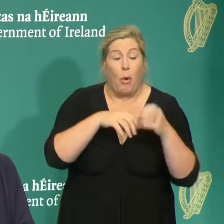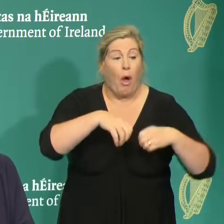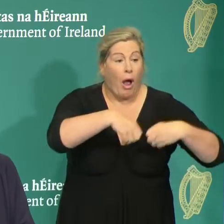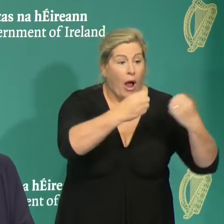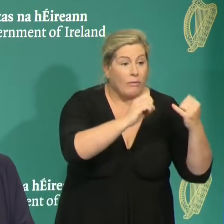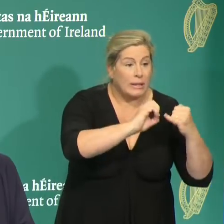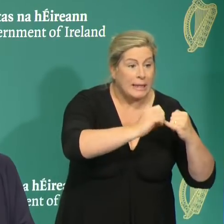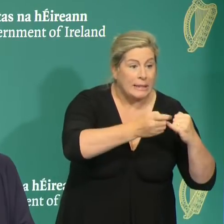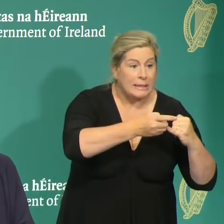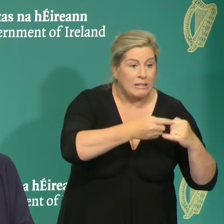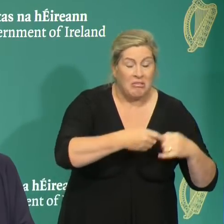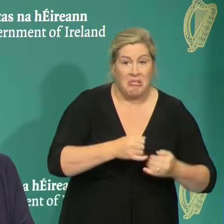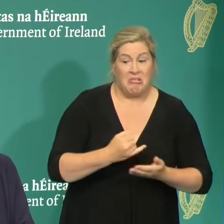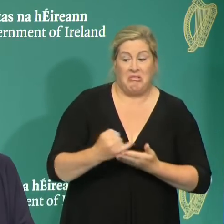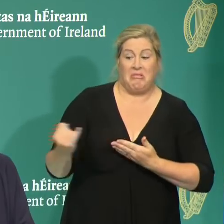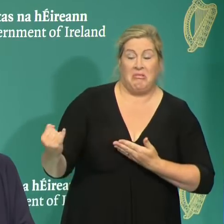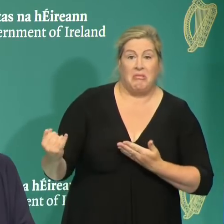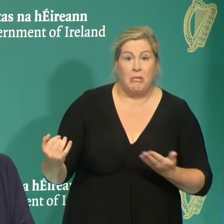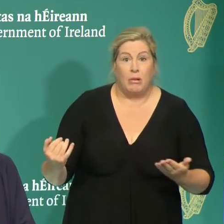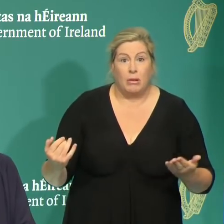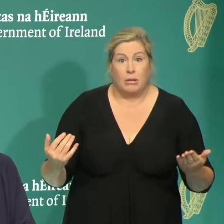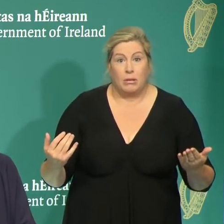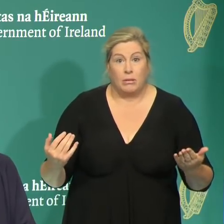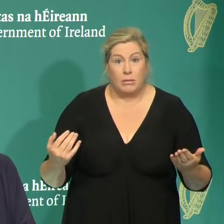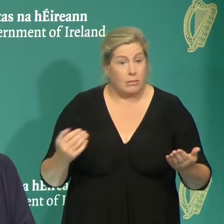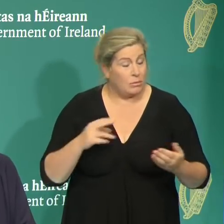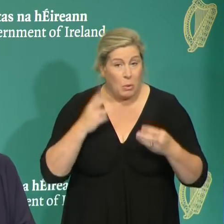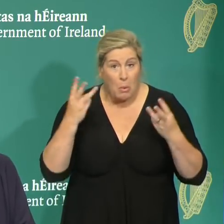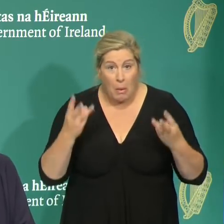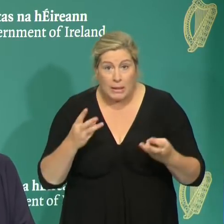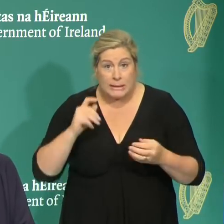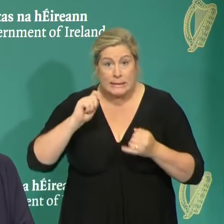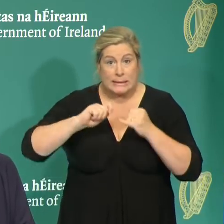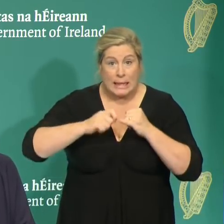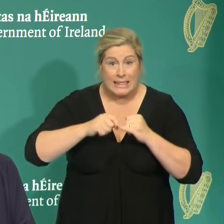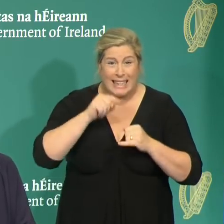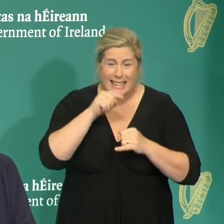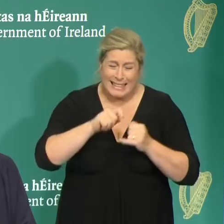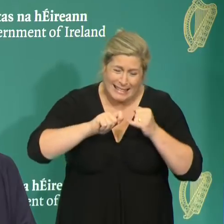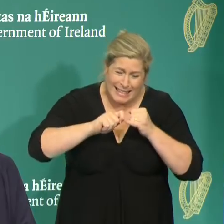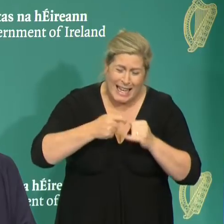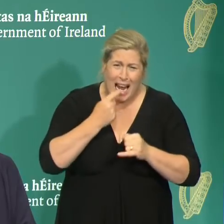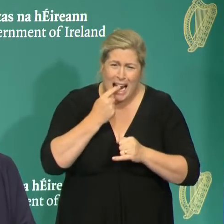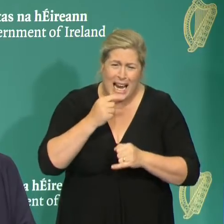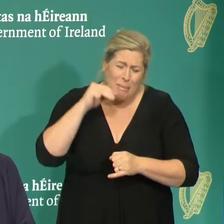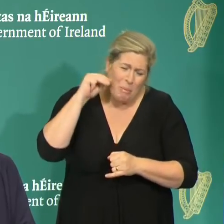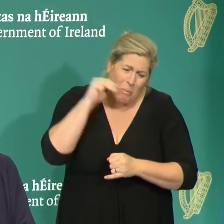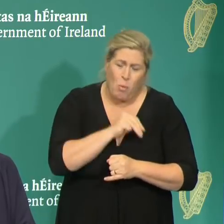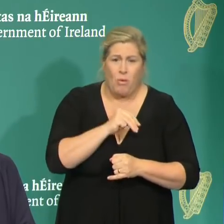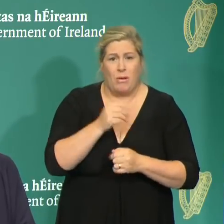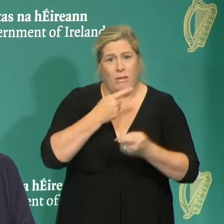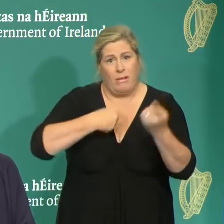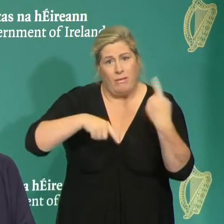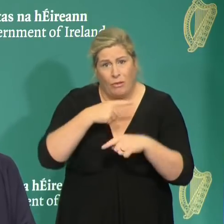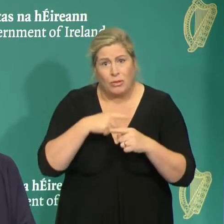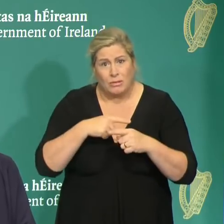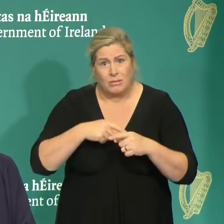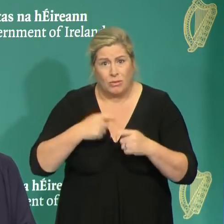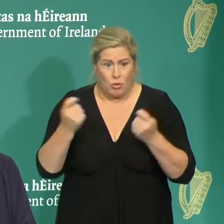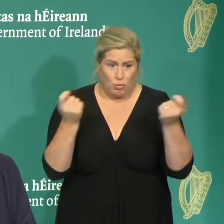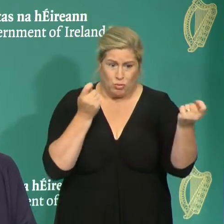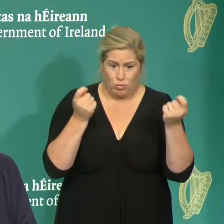are not coming forward to be tested. Testing is the foundation stone of everything we're doing in relation to this